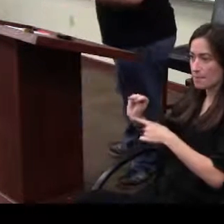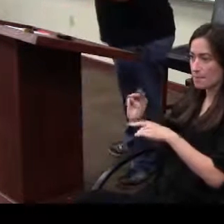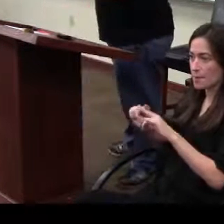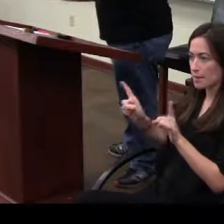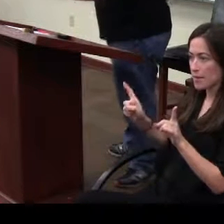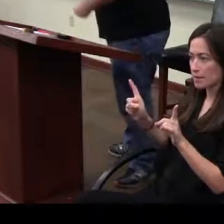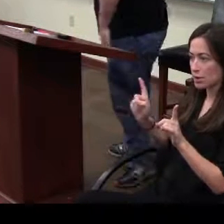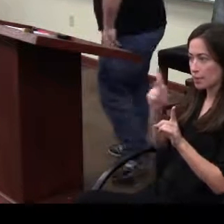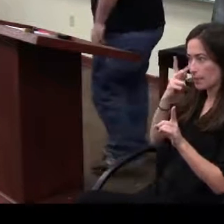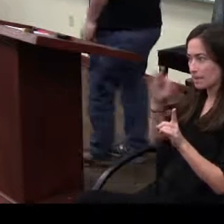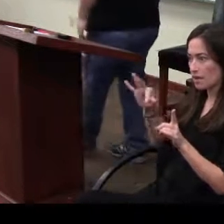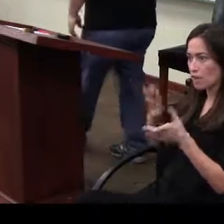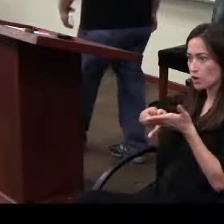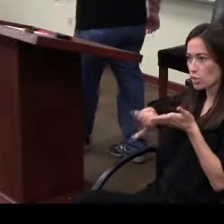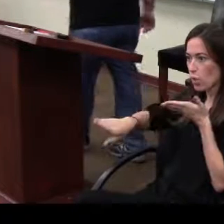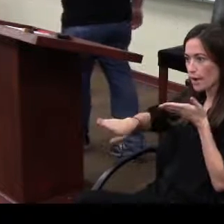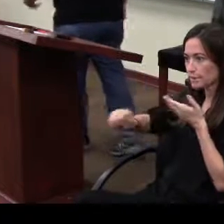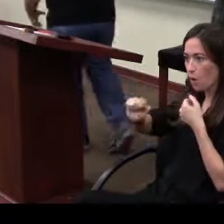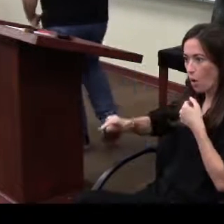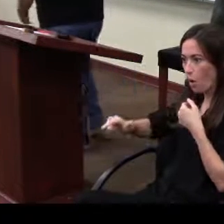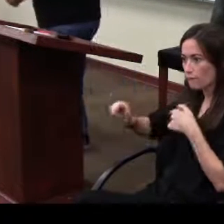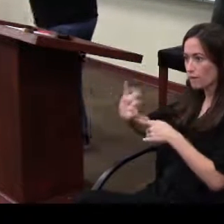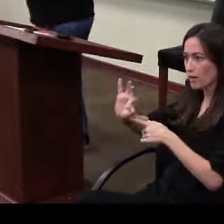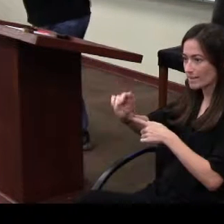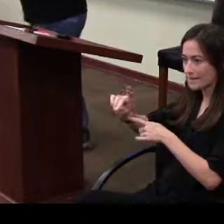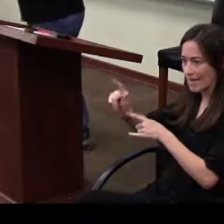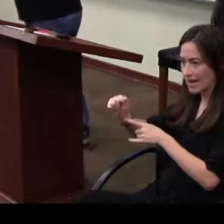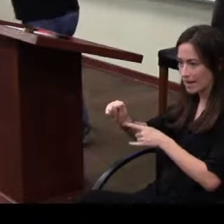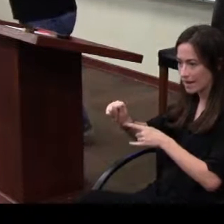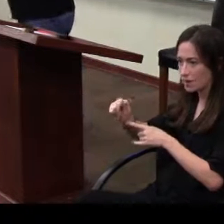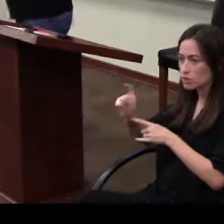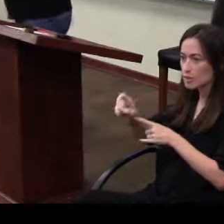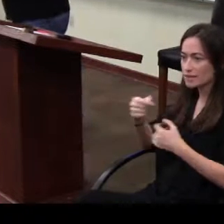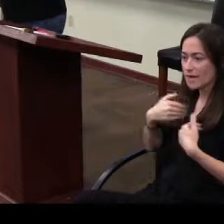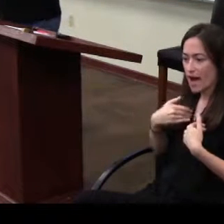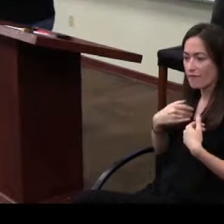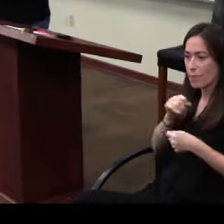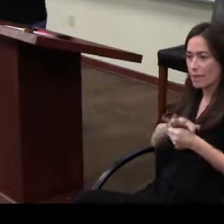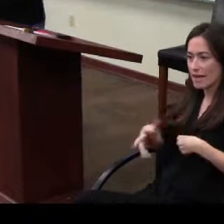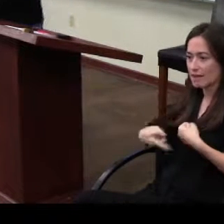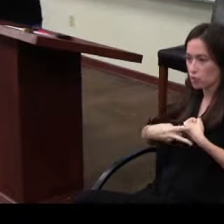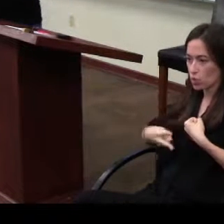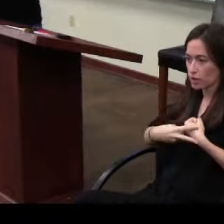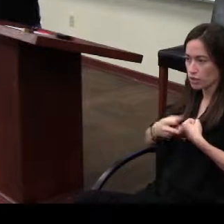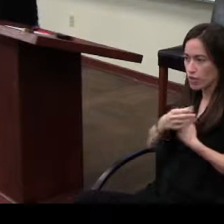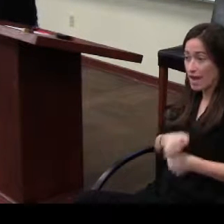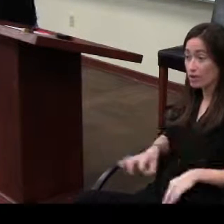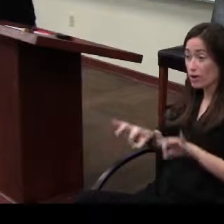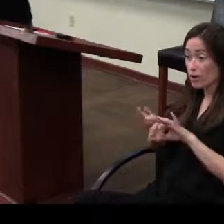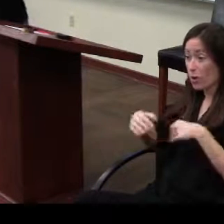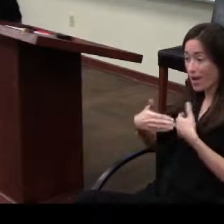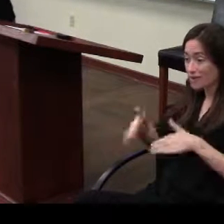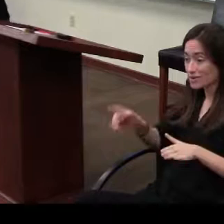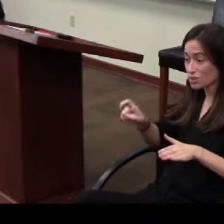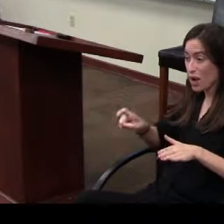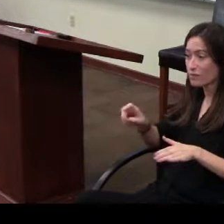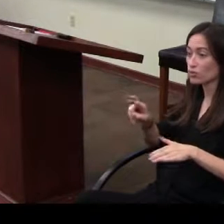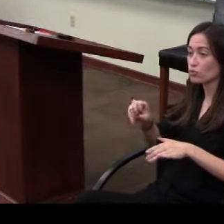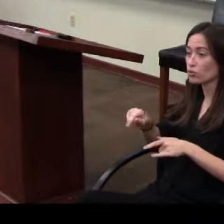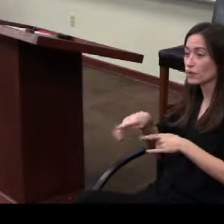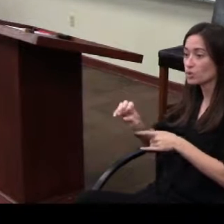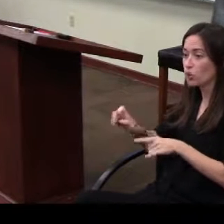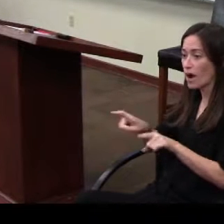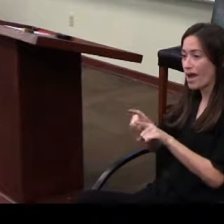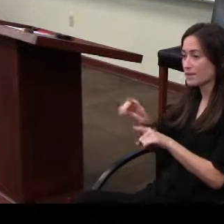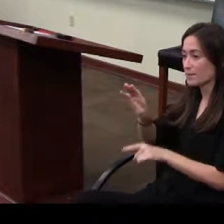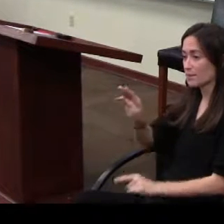data, right? So you need to have space to do that. The other thing is, make sure you can restore critical boxes as a BMR. Make sure you can do a